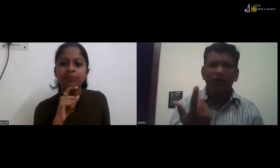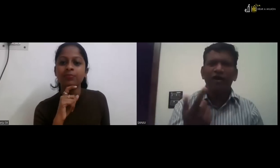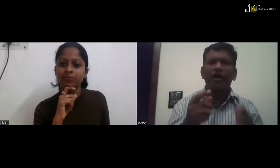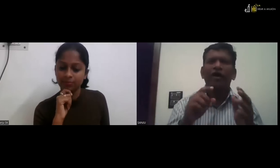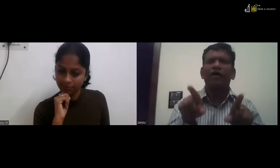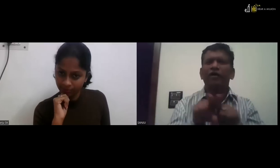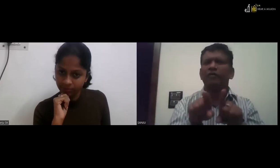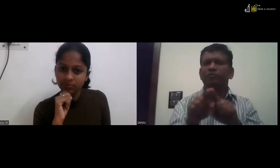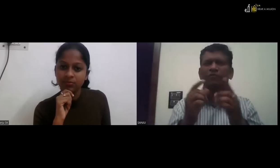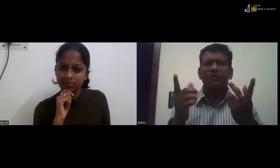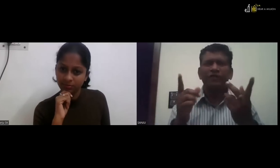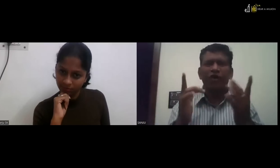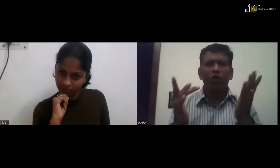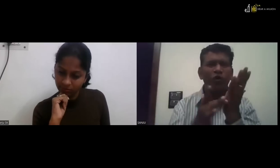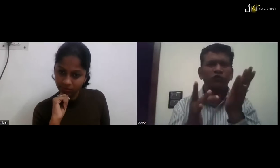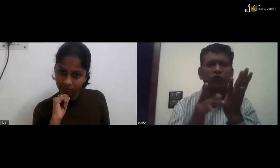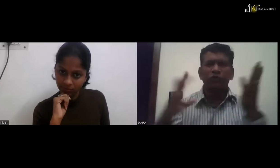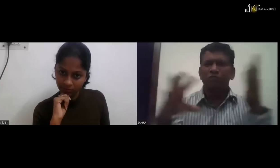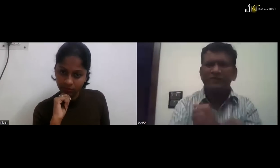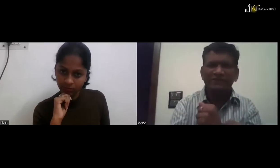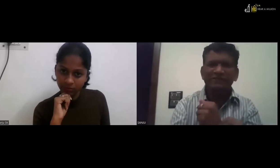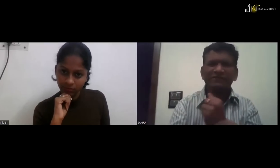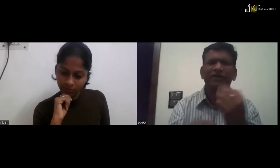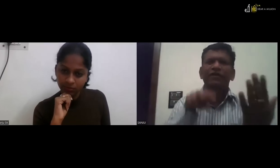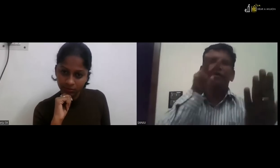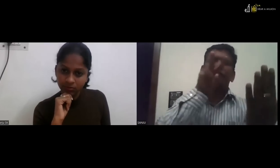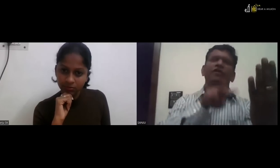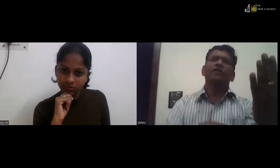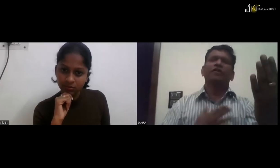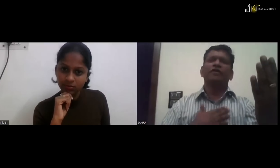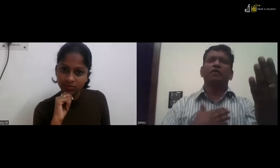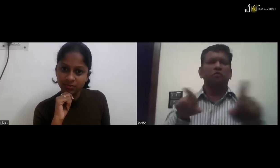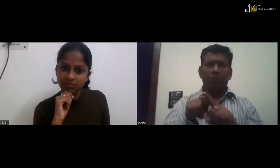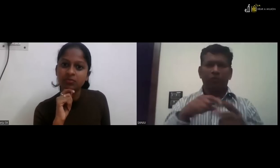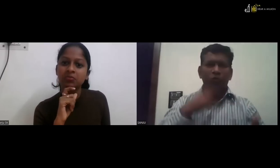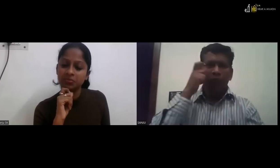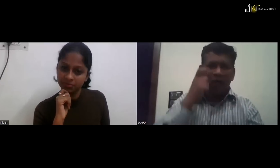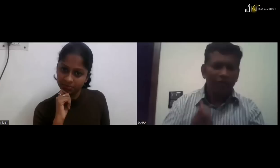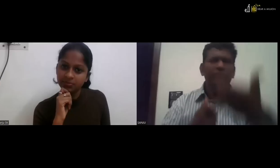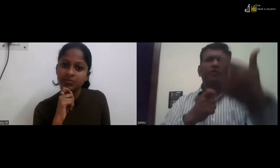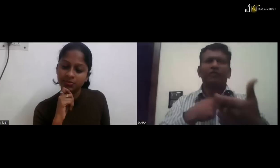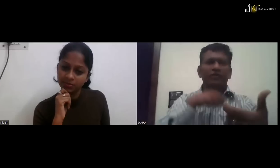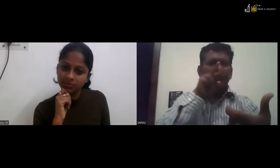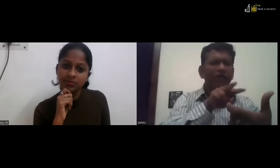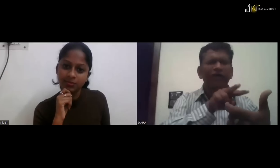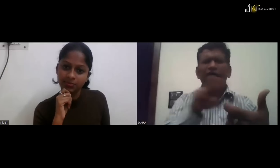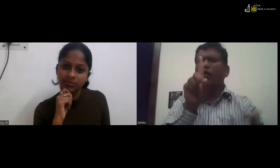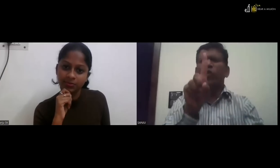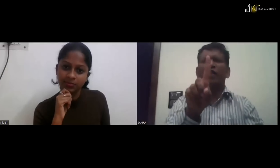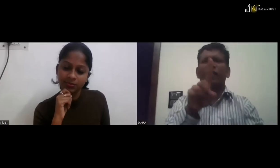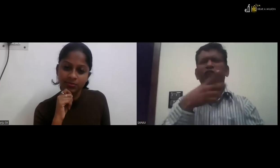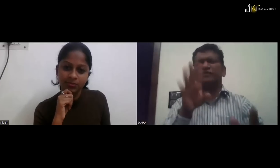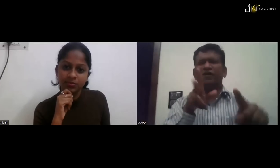But for the senior citizens or the persons who don't have good command